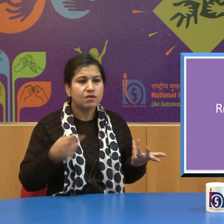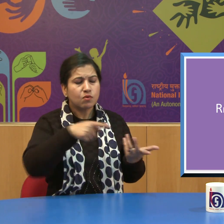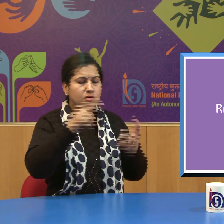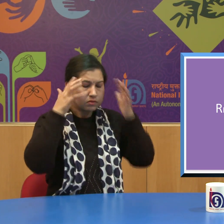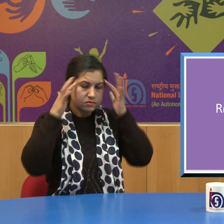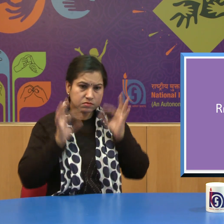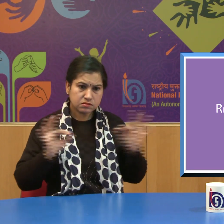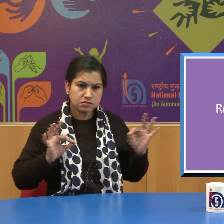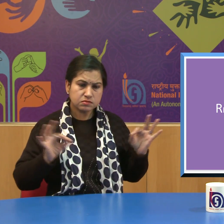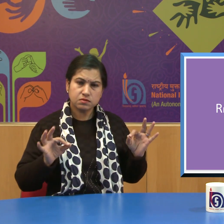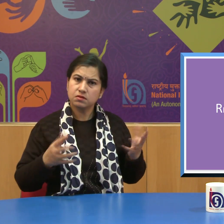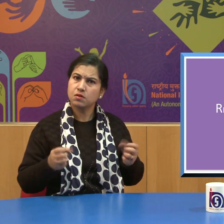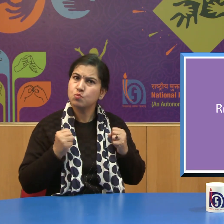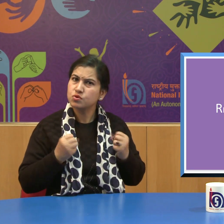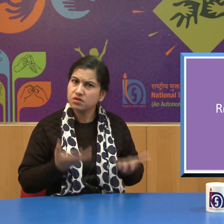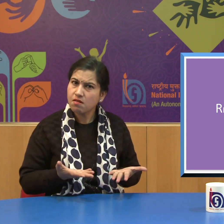and stability of the ruling class.